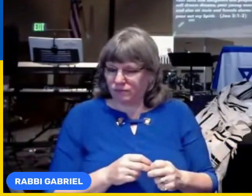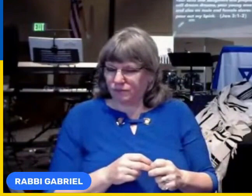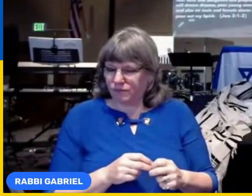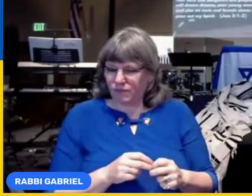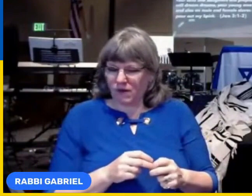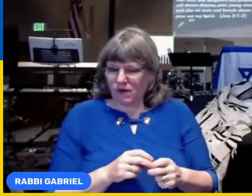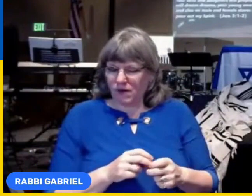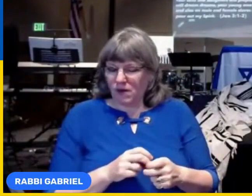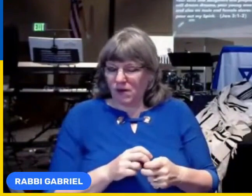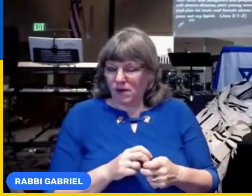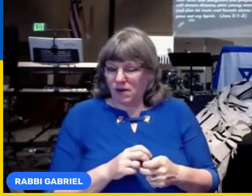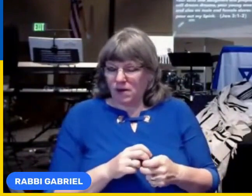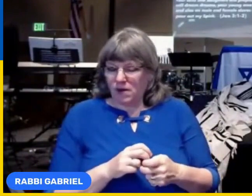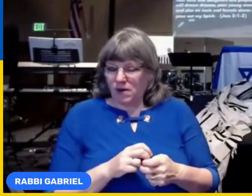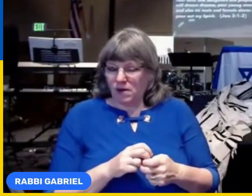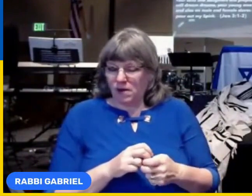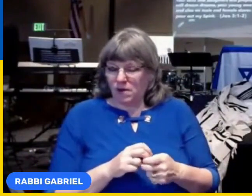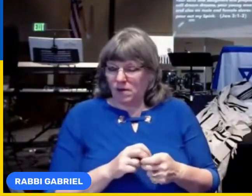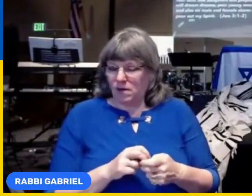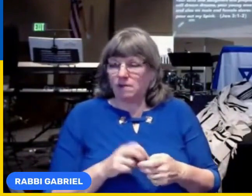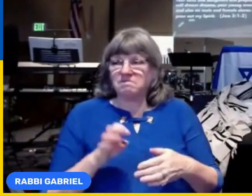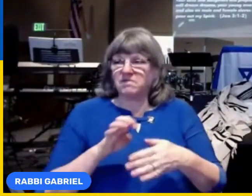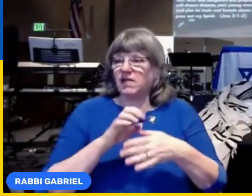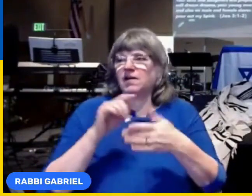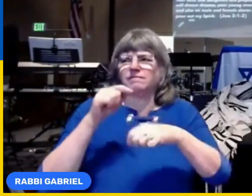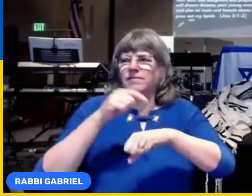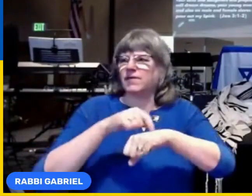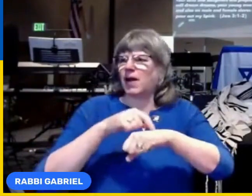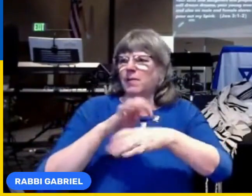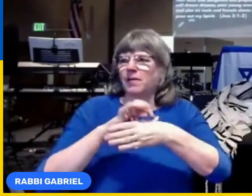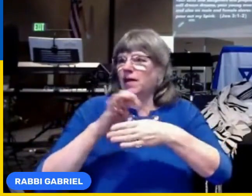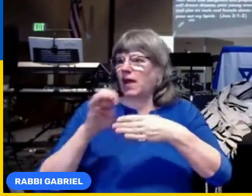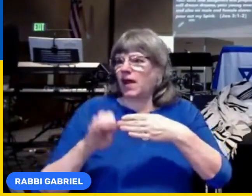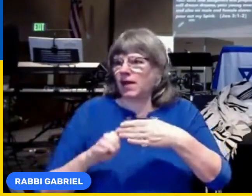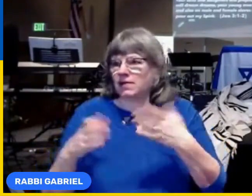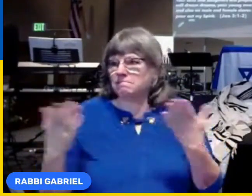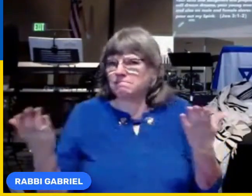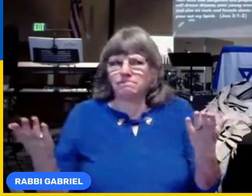prevail. Time of the end